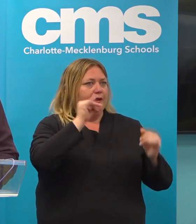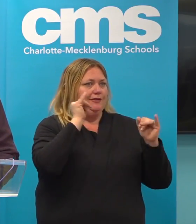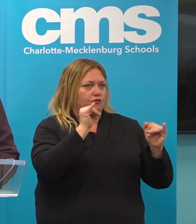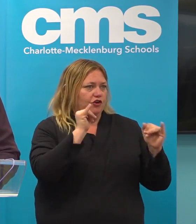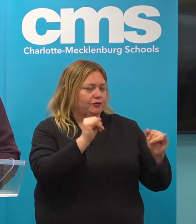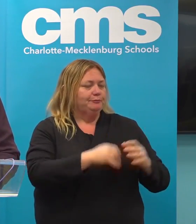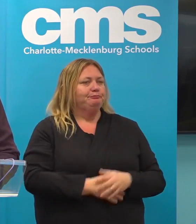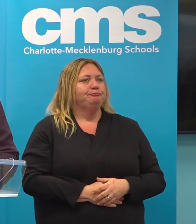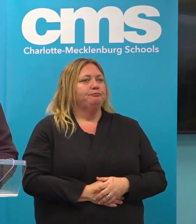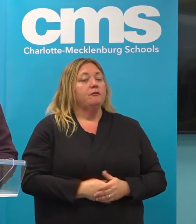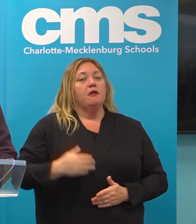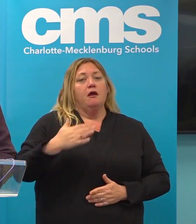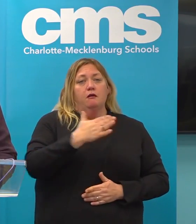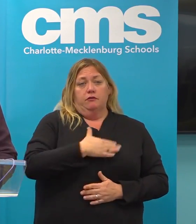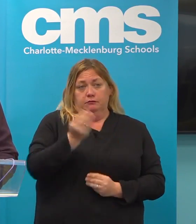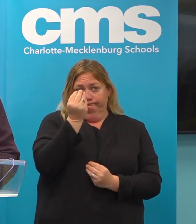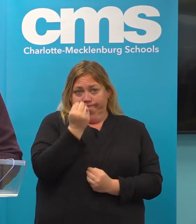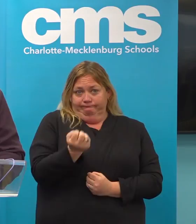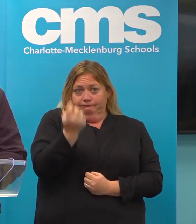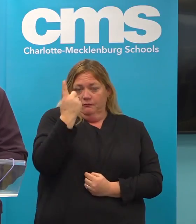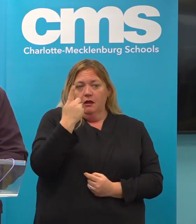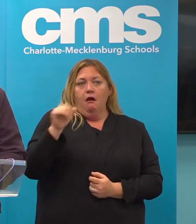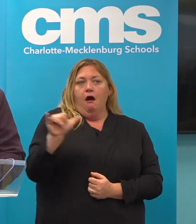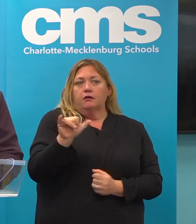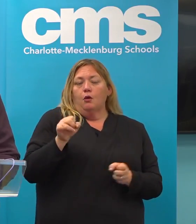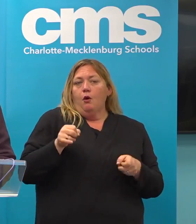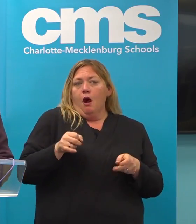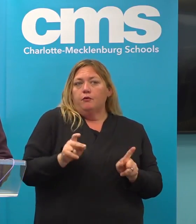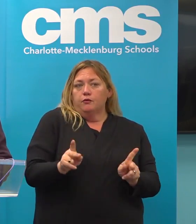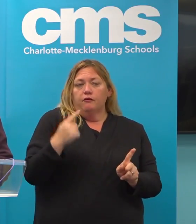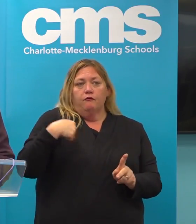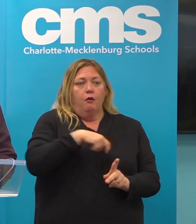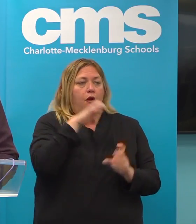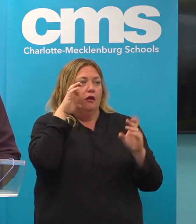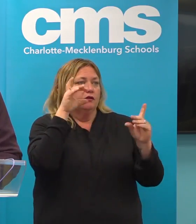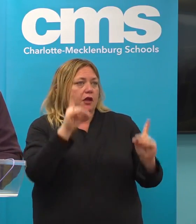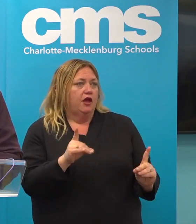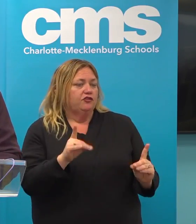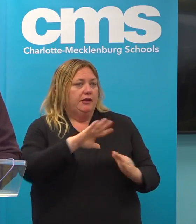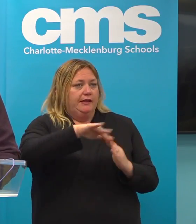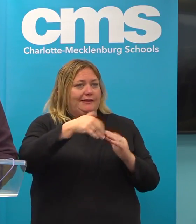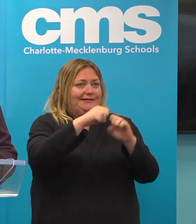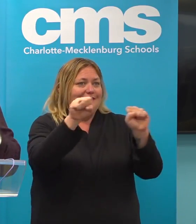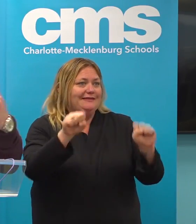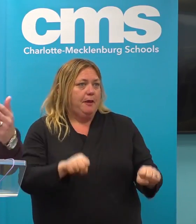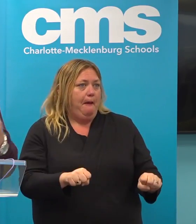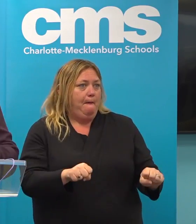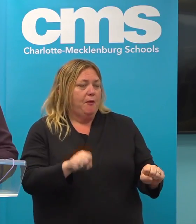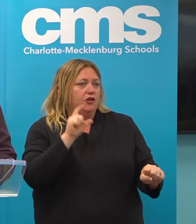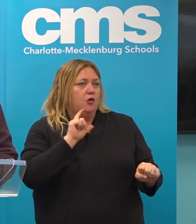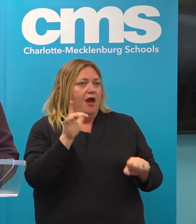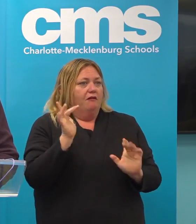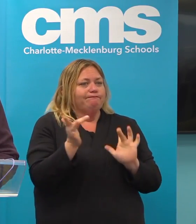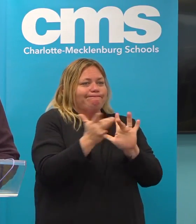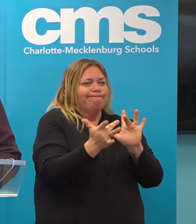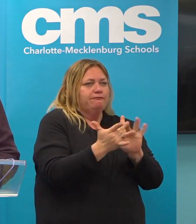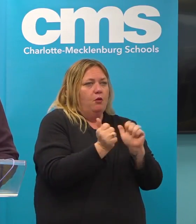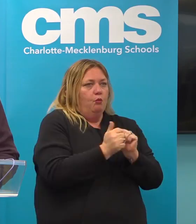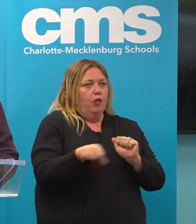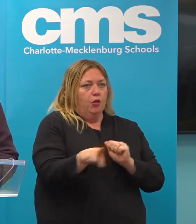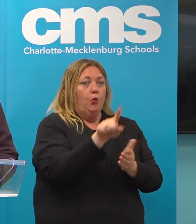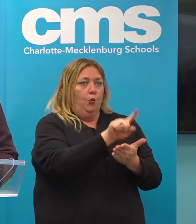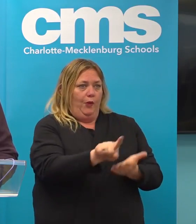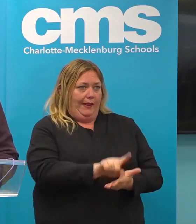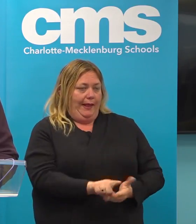instruction. Please note, this is also an opportunity for our educators across the system to have touch points with you weekly